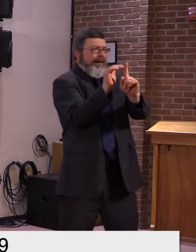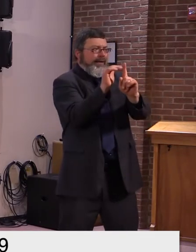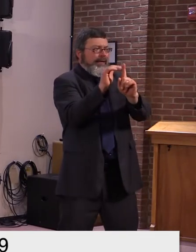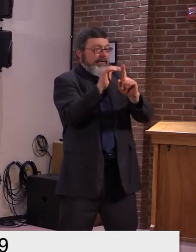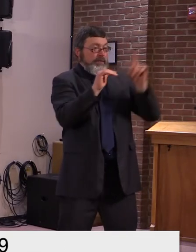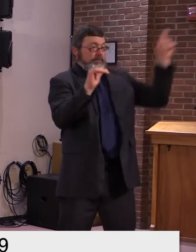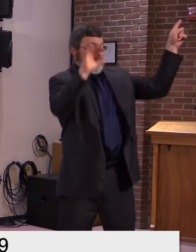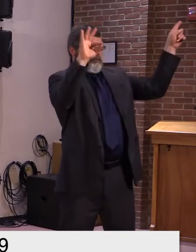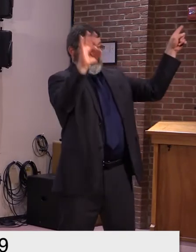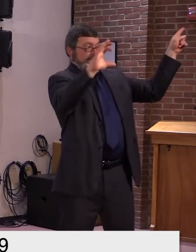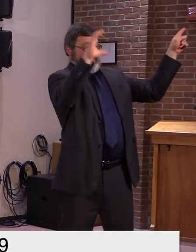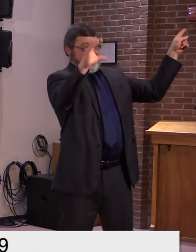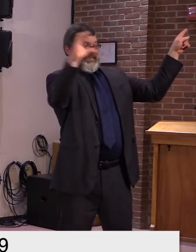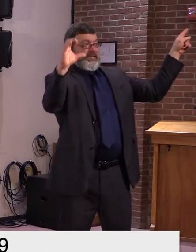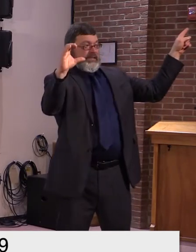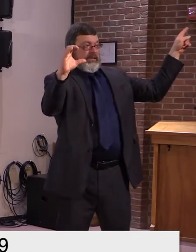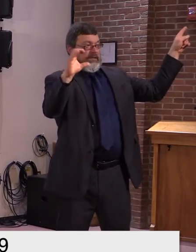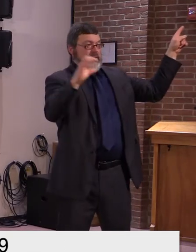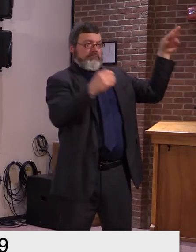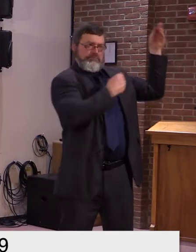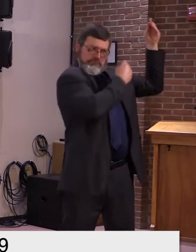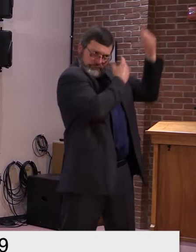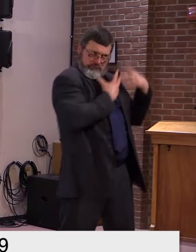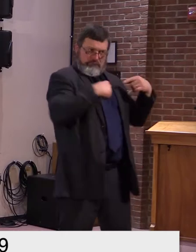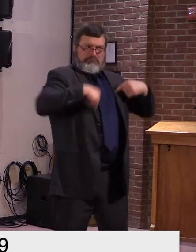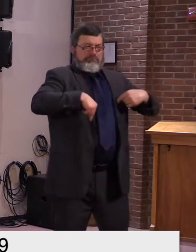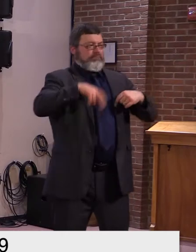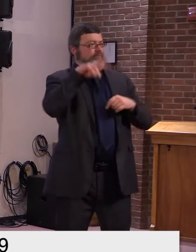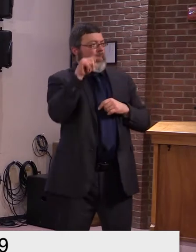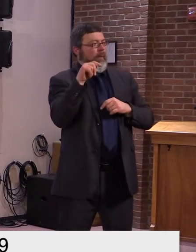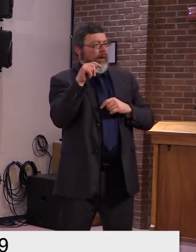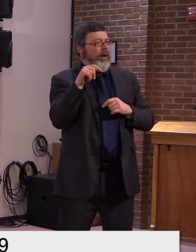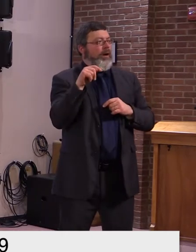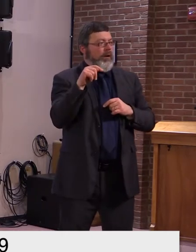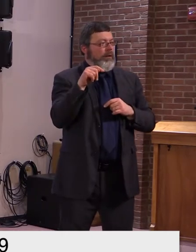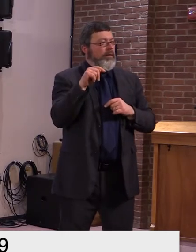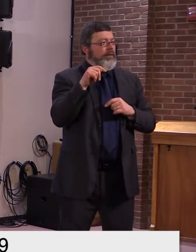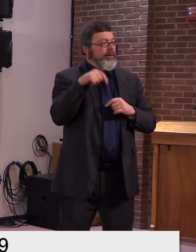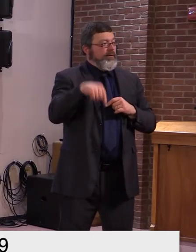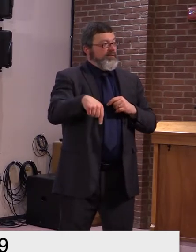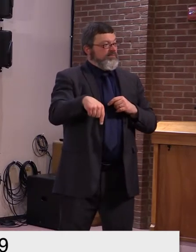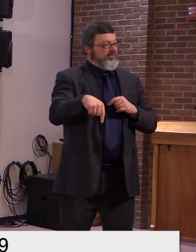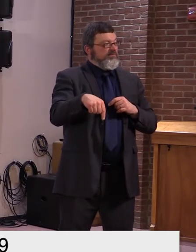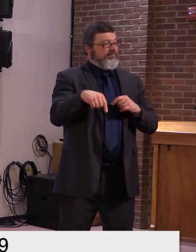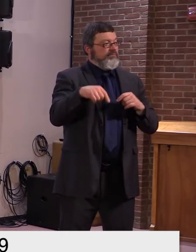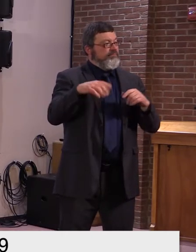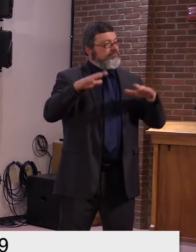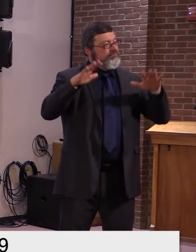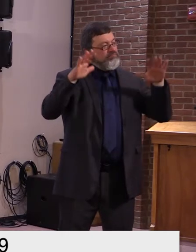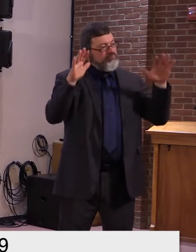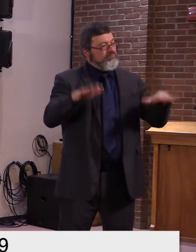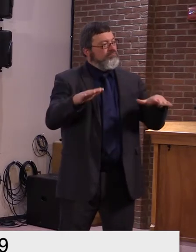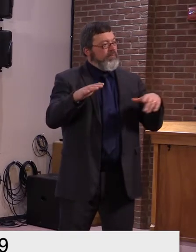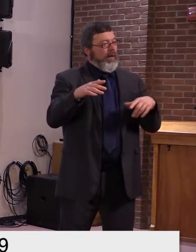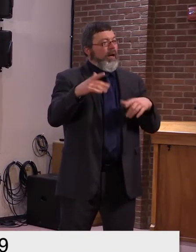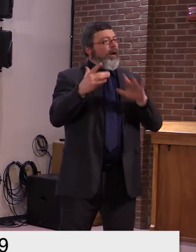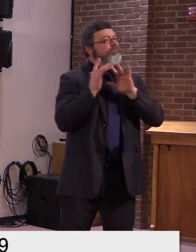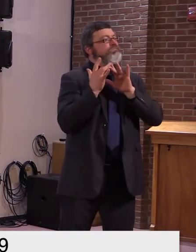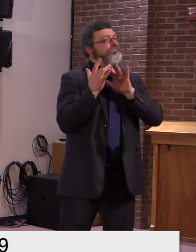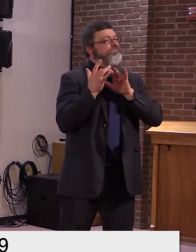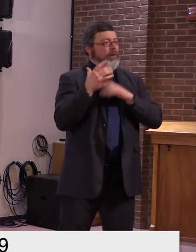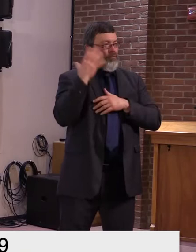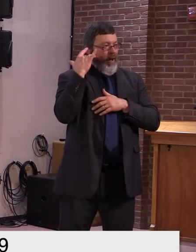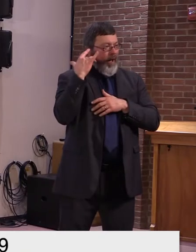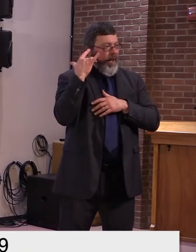in Vermont and other rural areas that we had great broadband because their map said that if one person in a